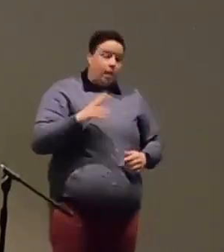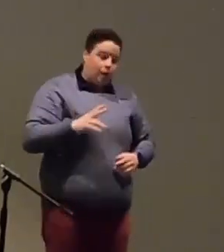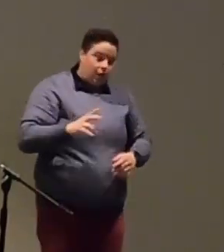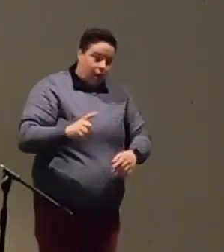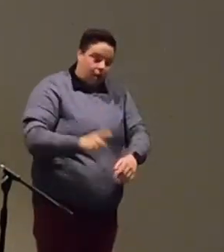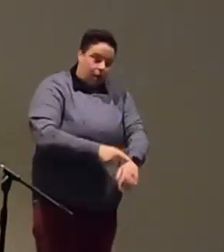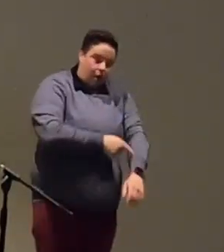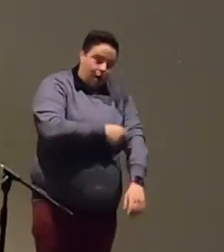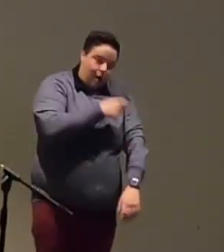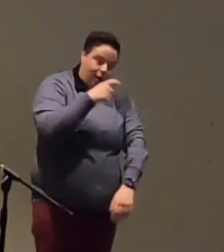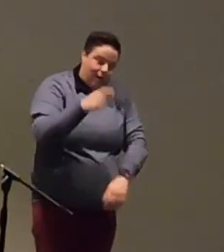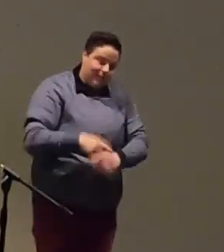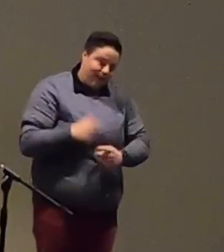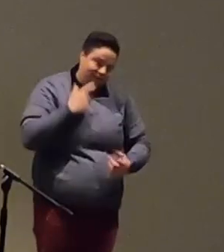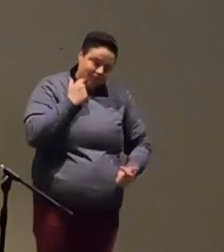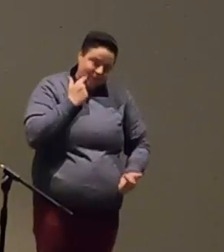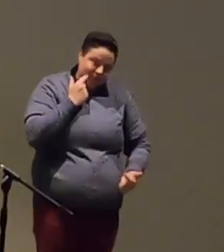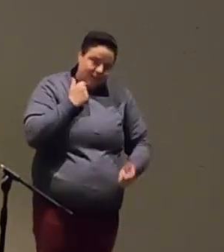while.